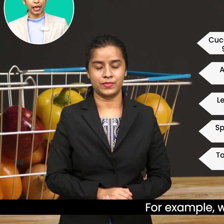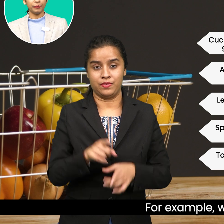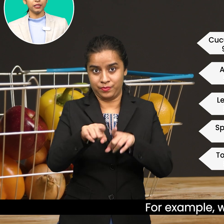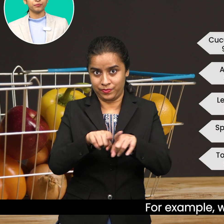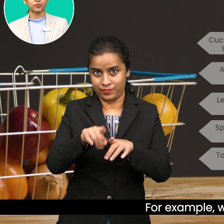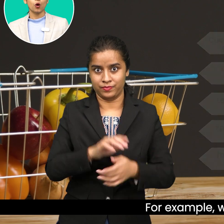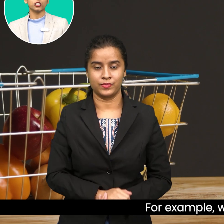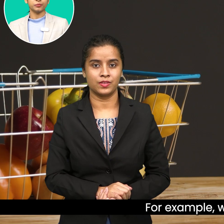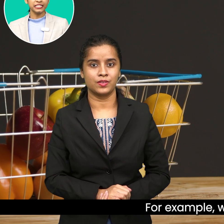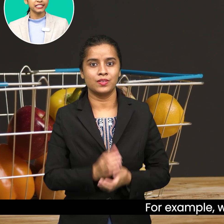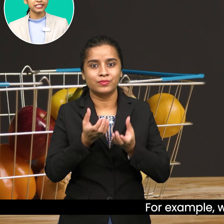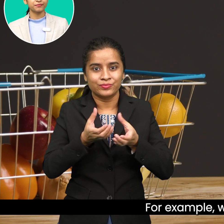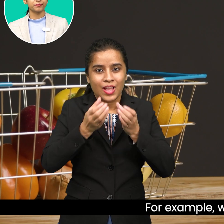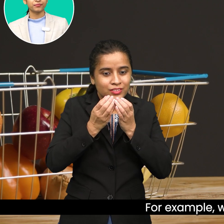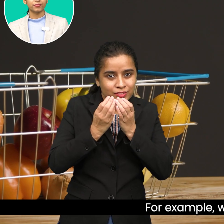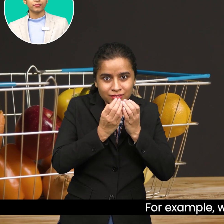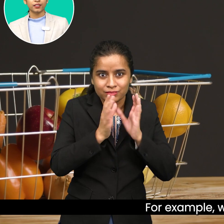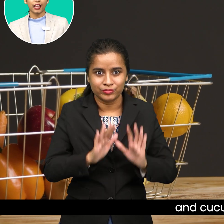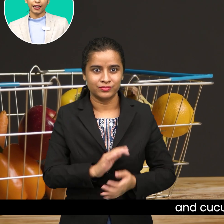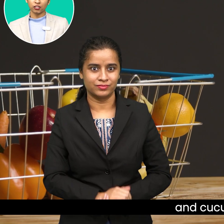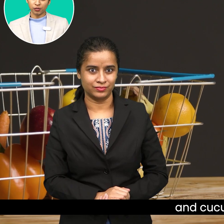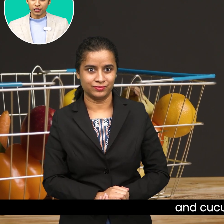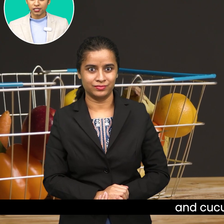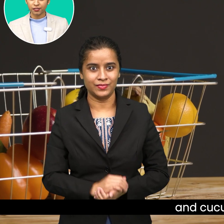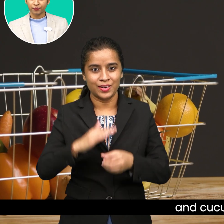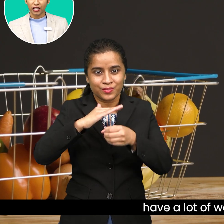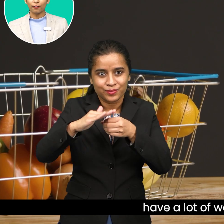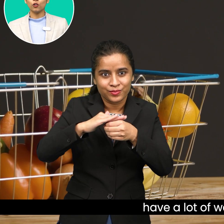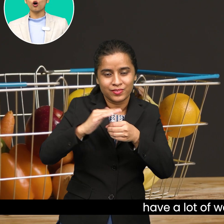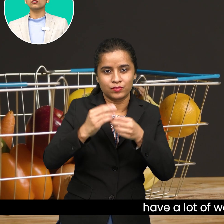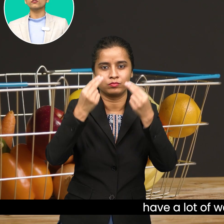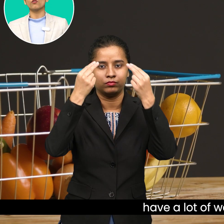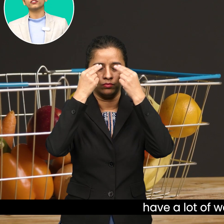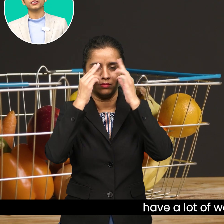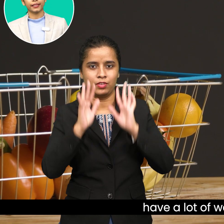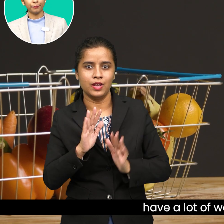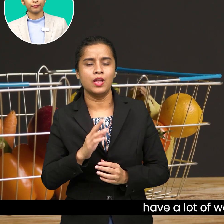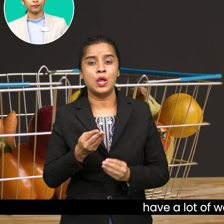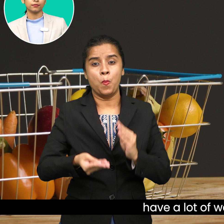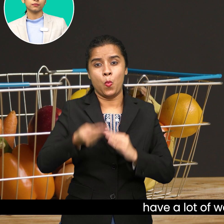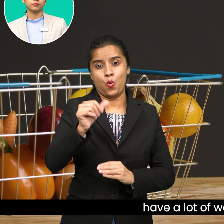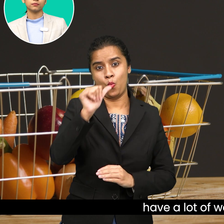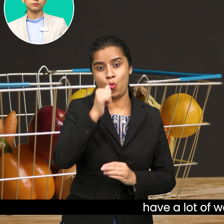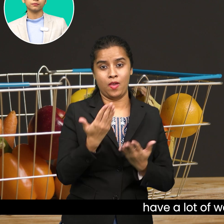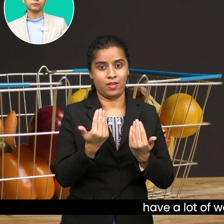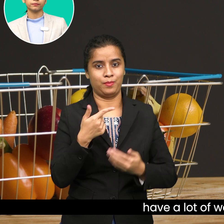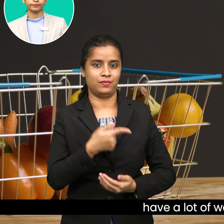For example, watermelons and cucumbers have lot of water in them.